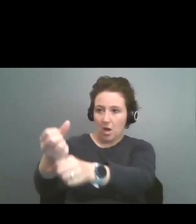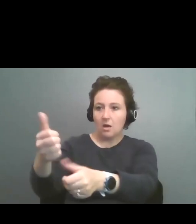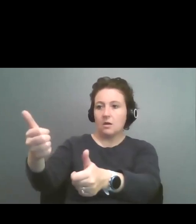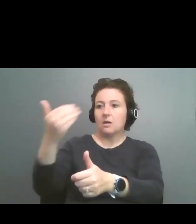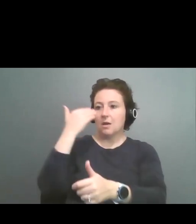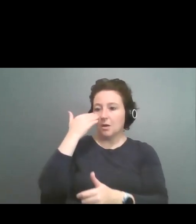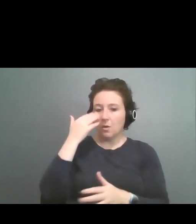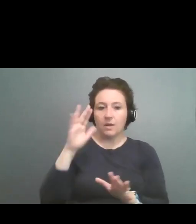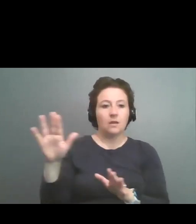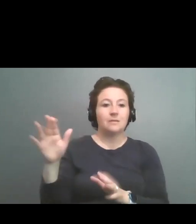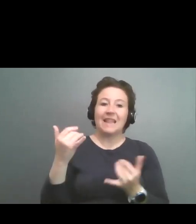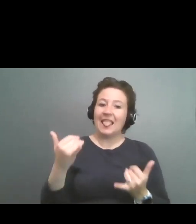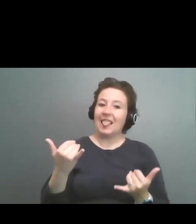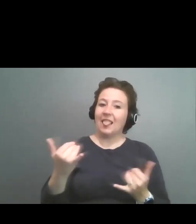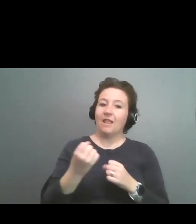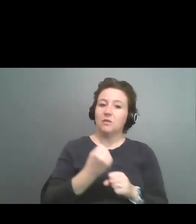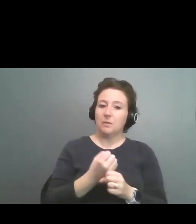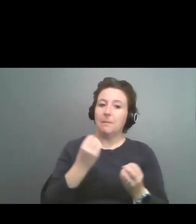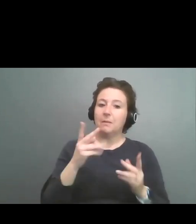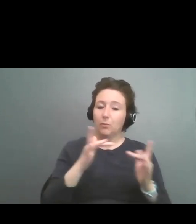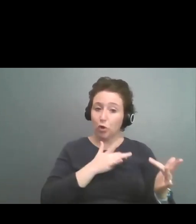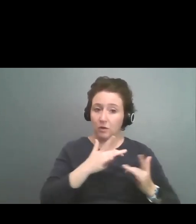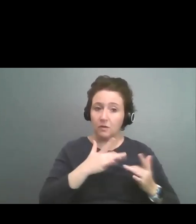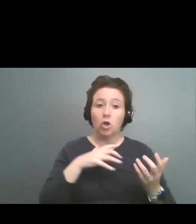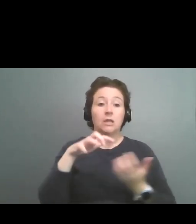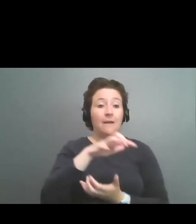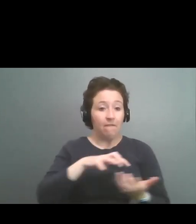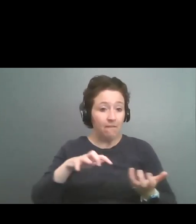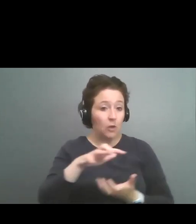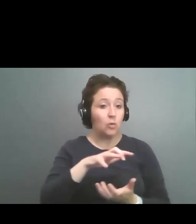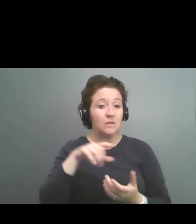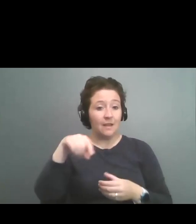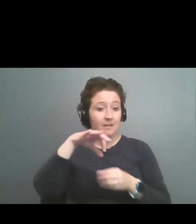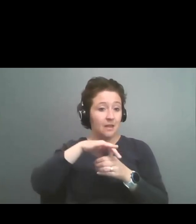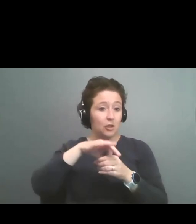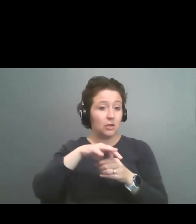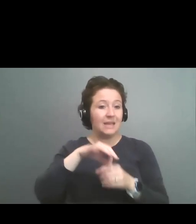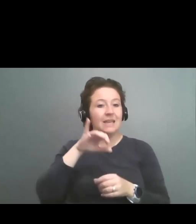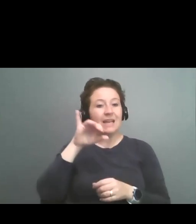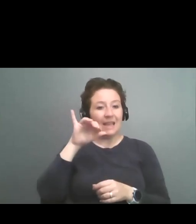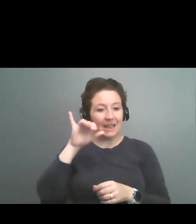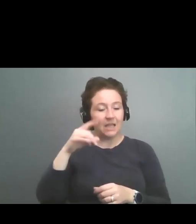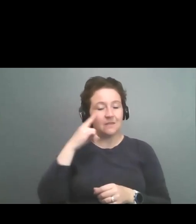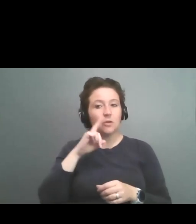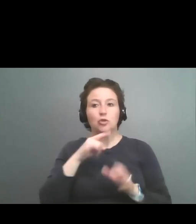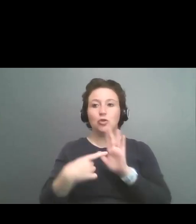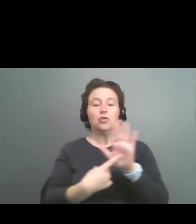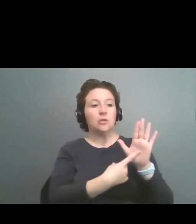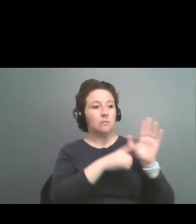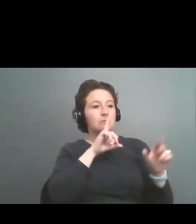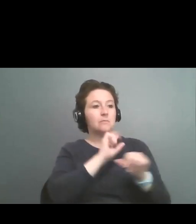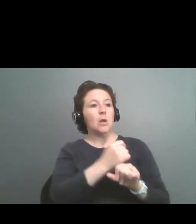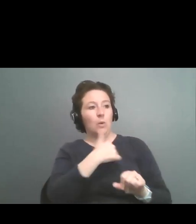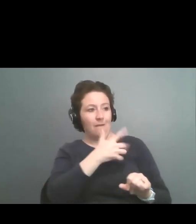this 2020 general election and a lot of confusion. This is one way to ensure to them that they know that we've received